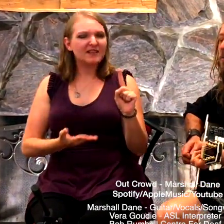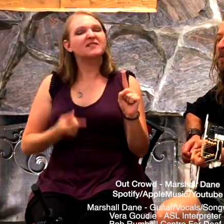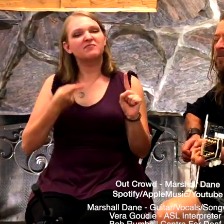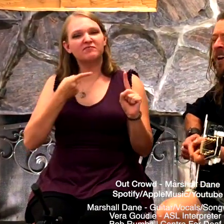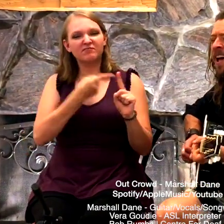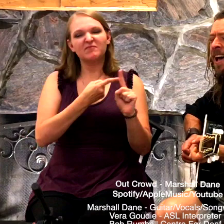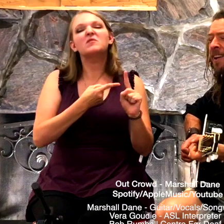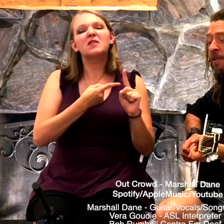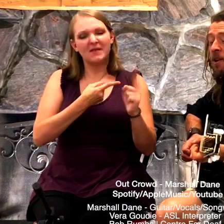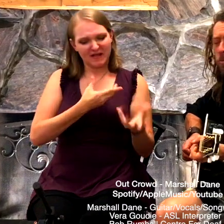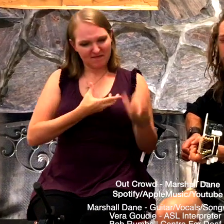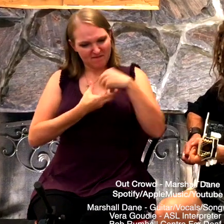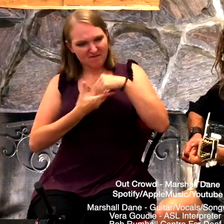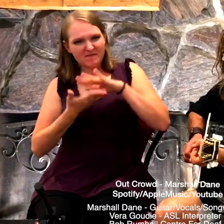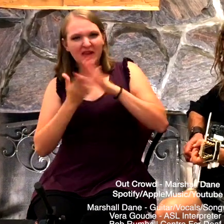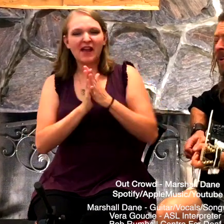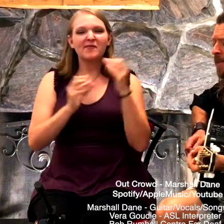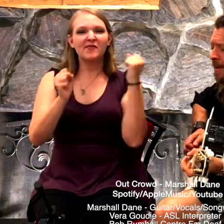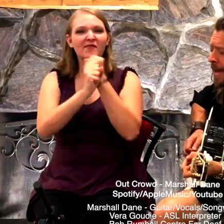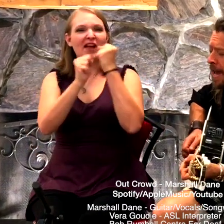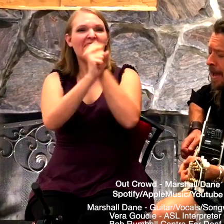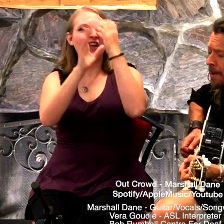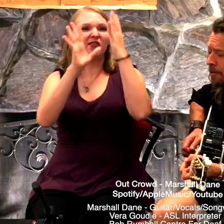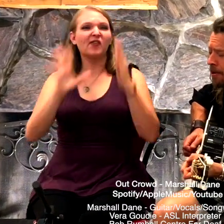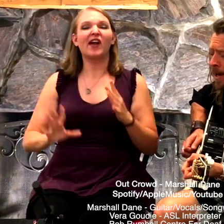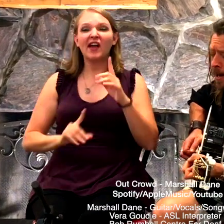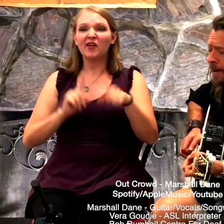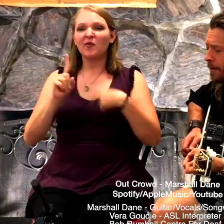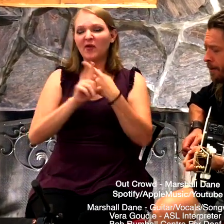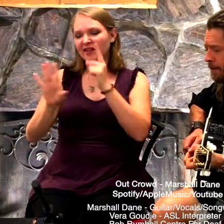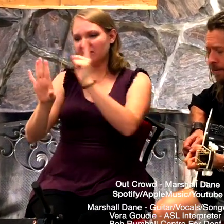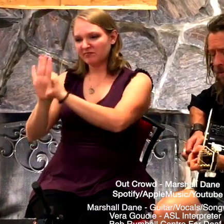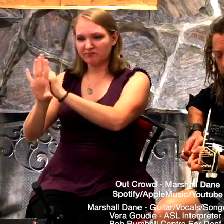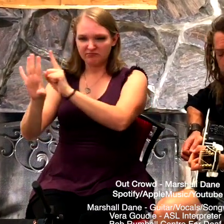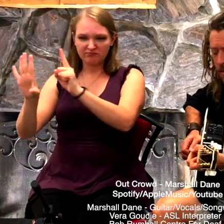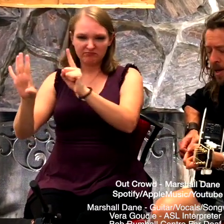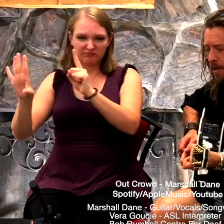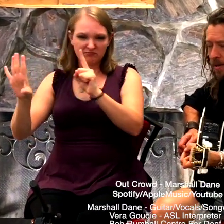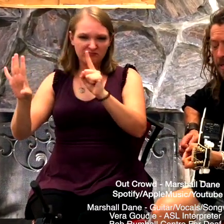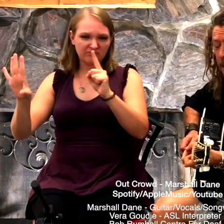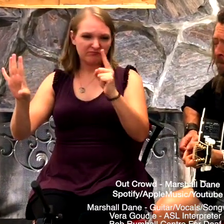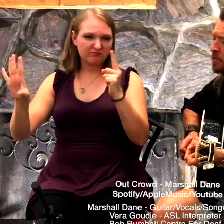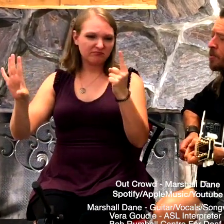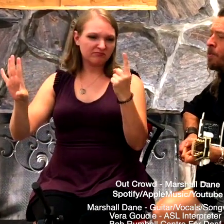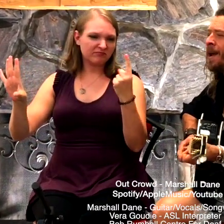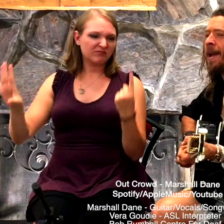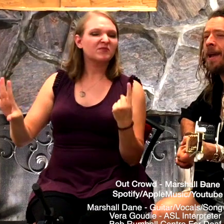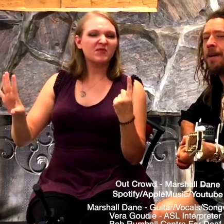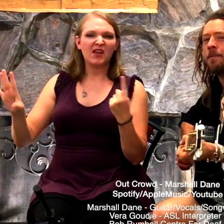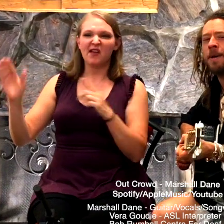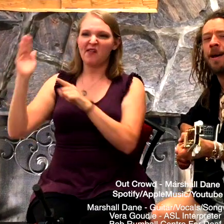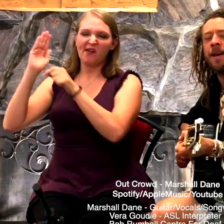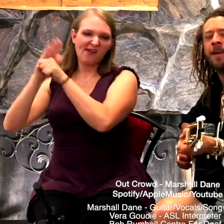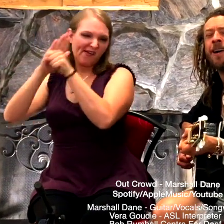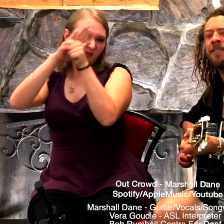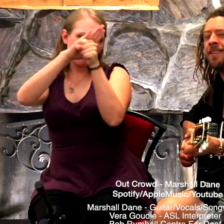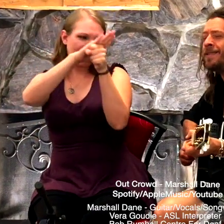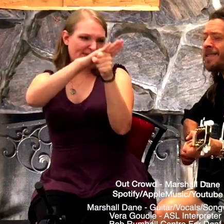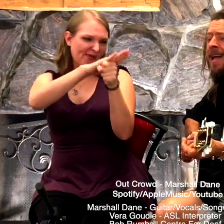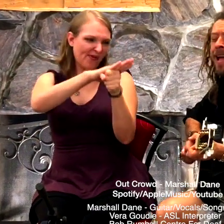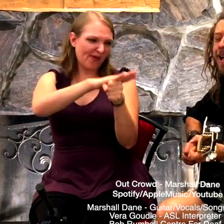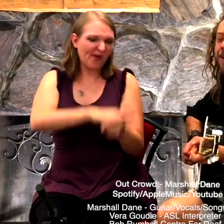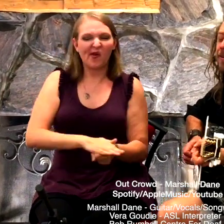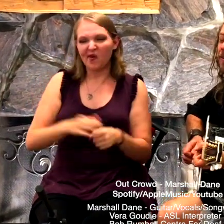you a fighter. When you're in the out crowd, you get pushed around by all